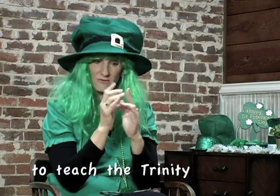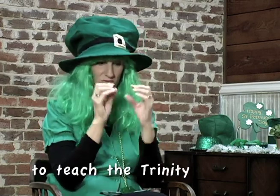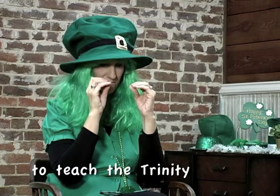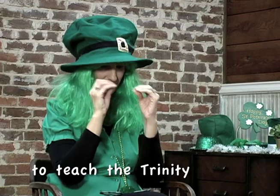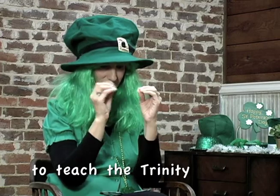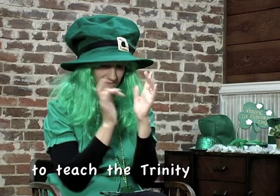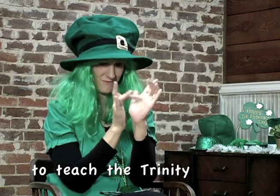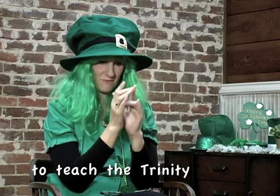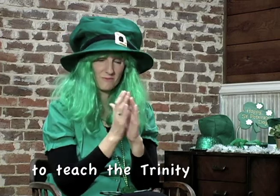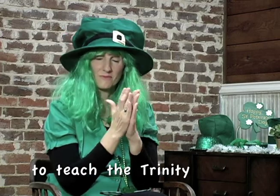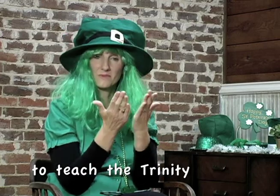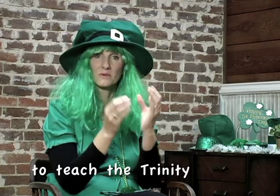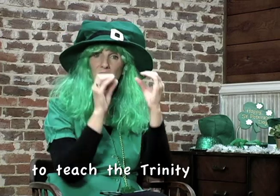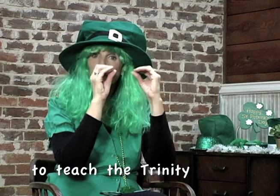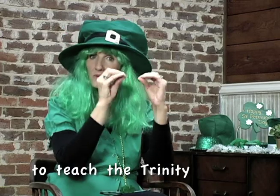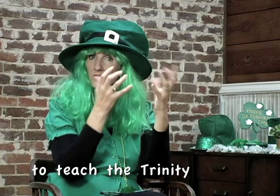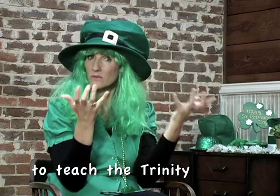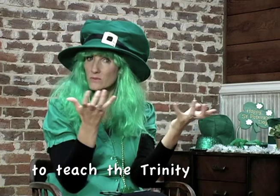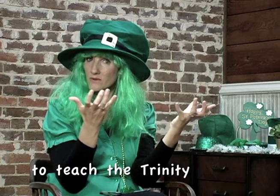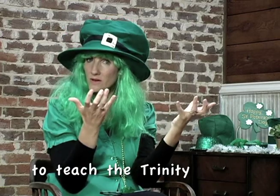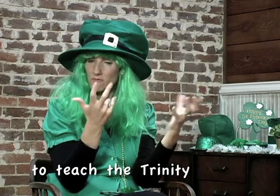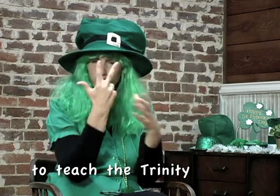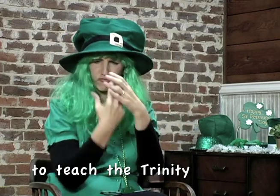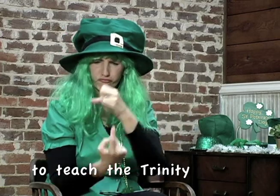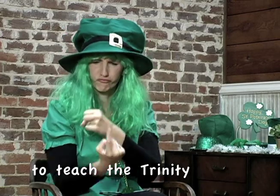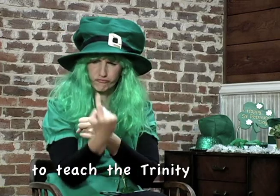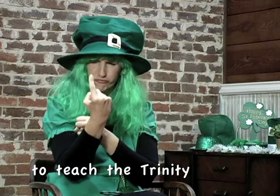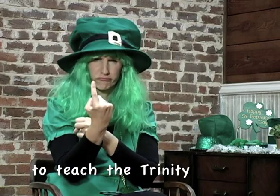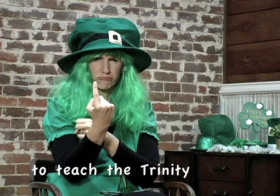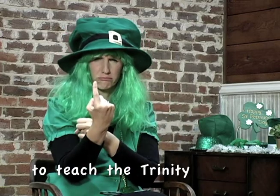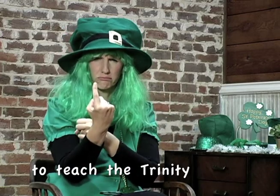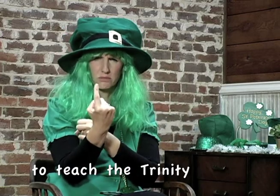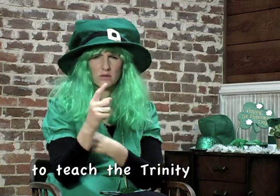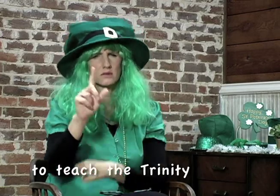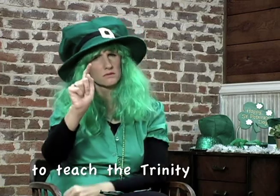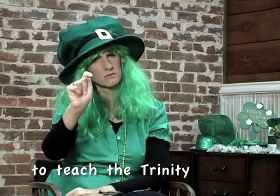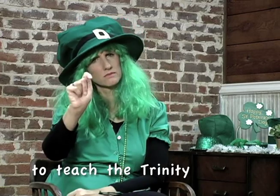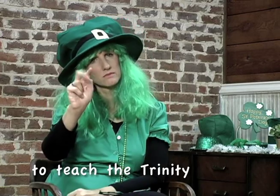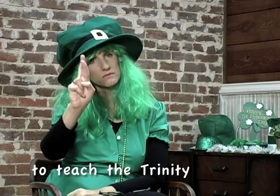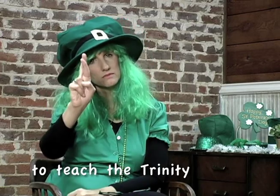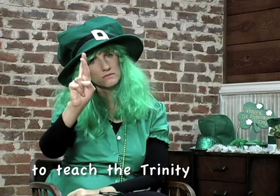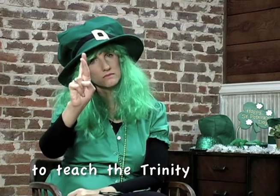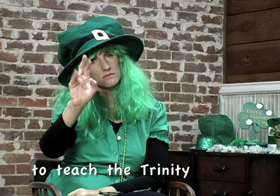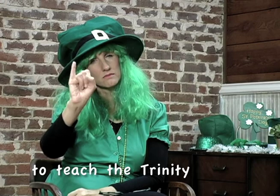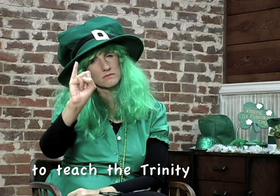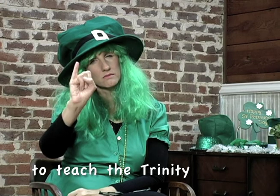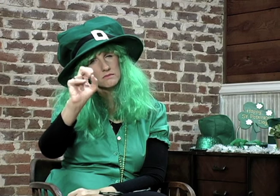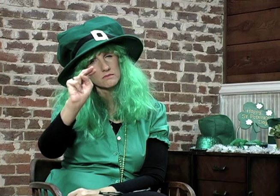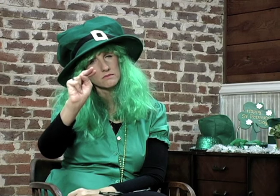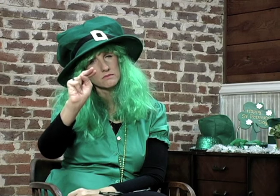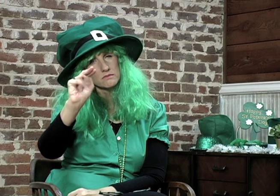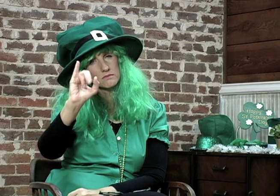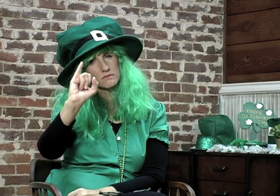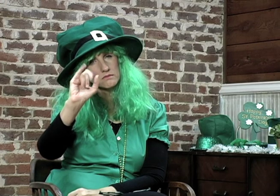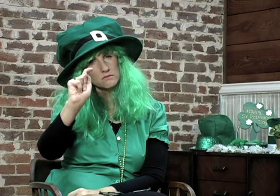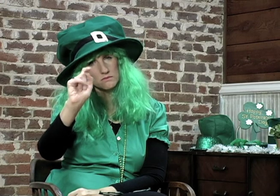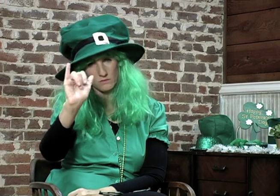Jesus, to teach about the Bible, to teach about the Trinity. The Trinity.